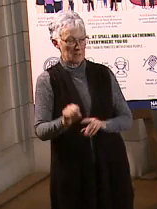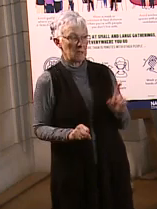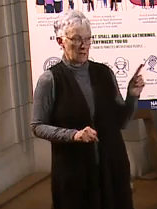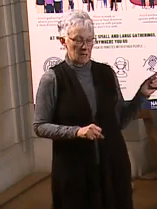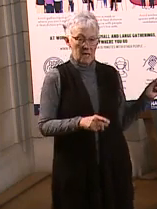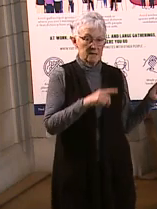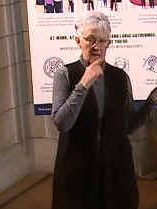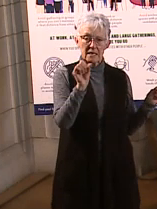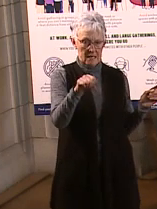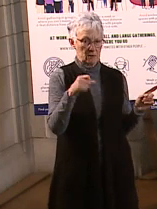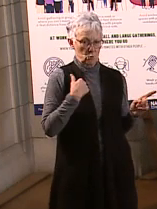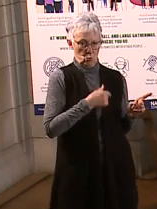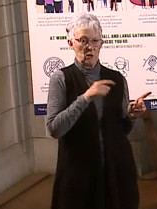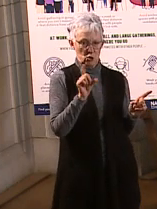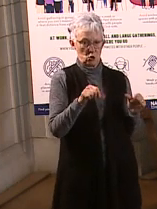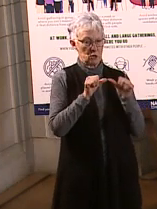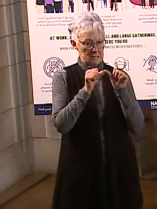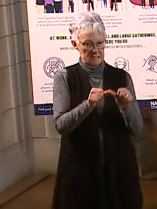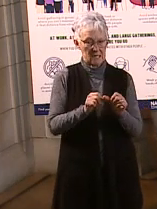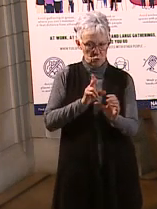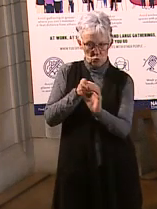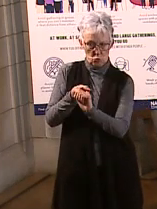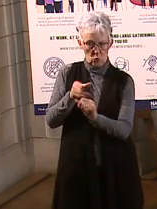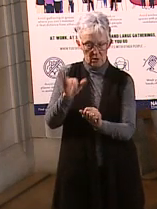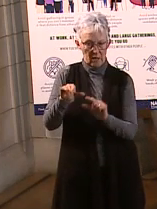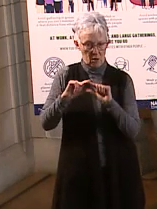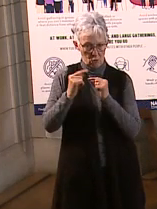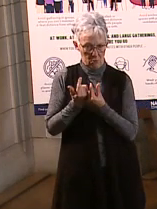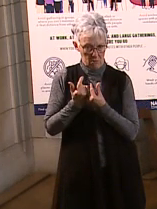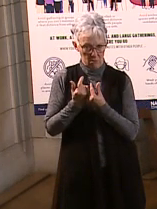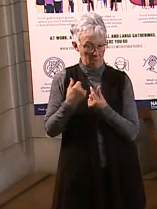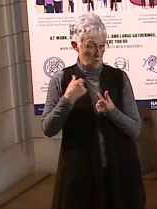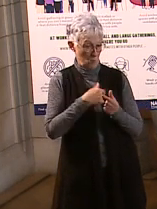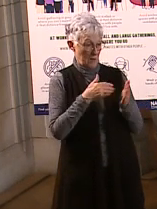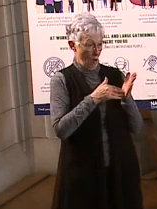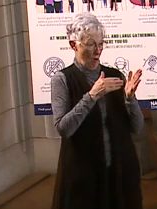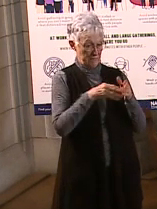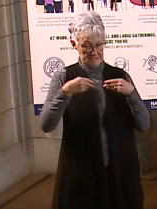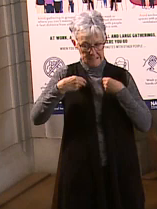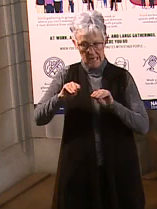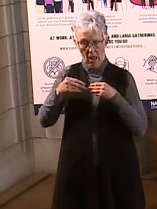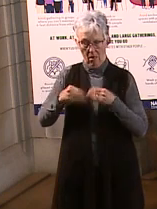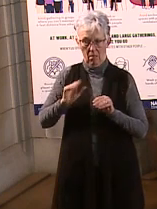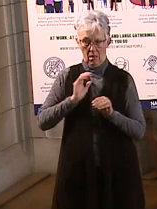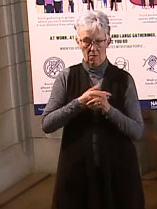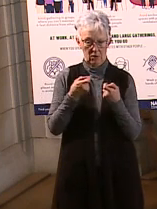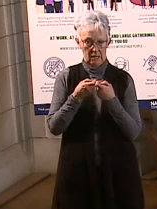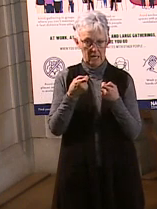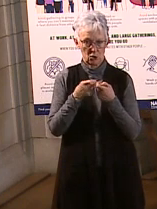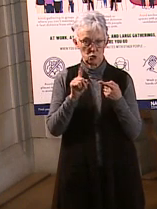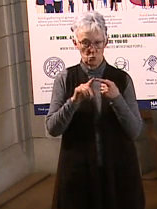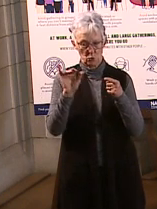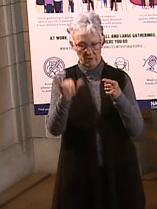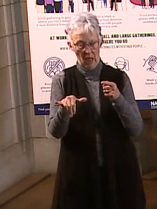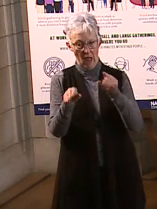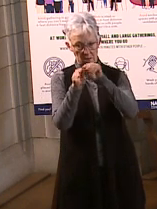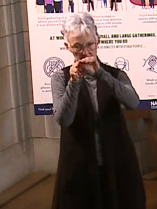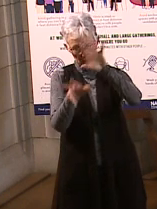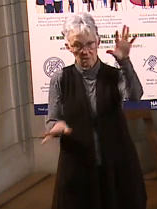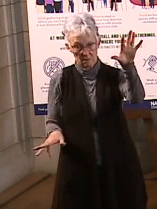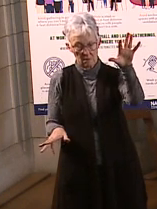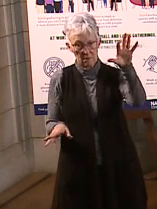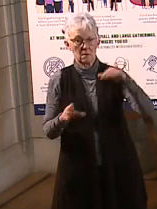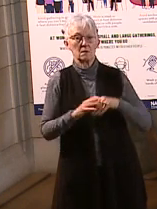Nebraska normally is the one that is selling energy into the Southwest Power Pool, there are times, for example, when we have to do maintenance, say on